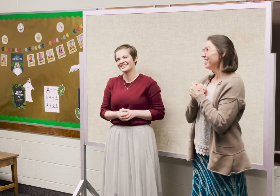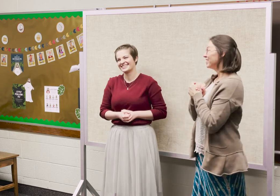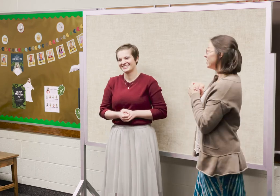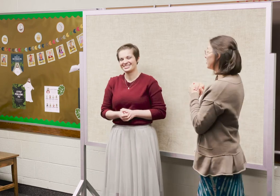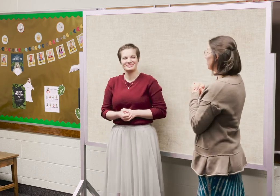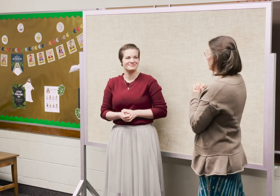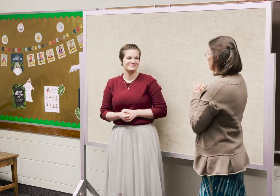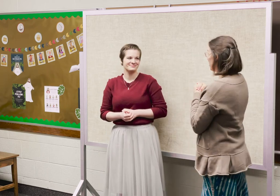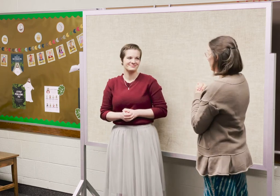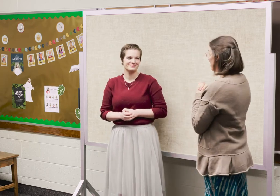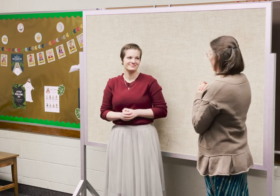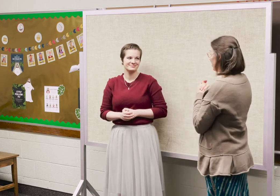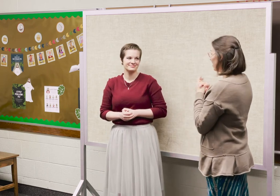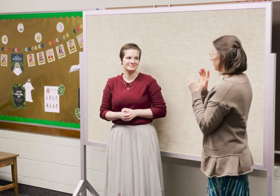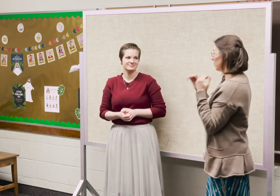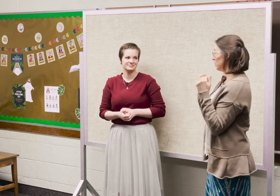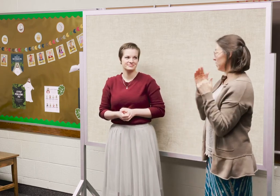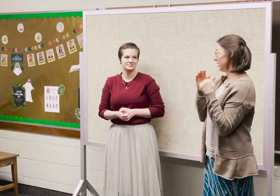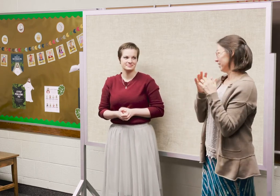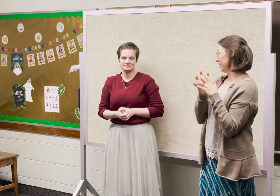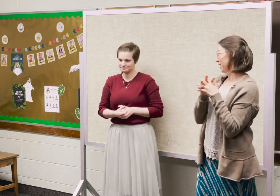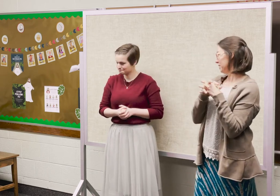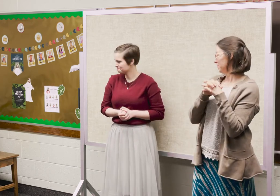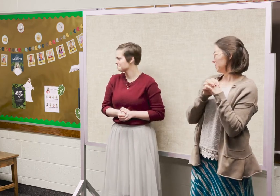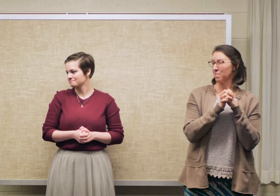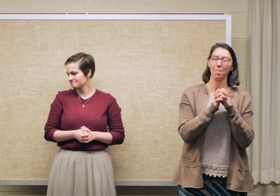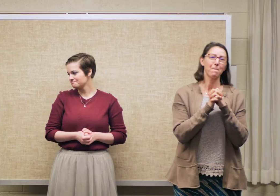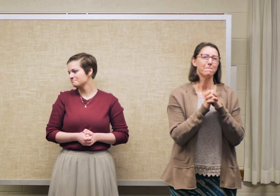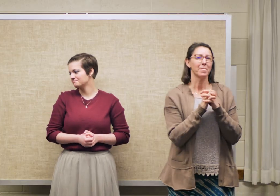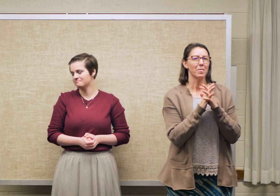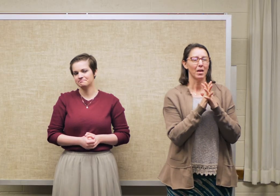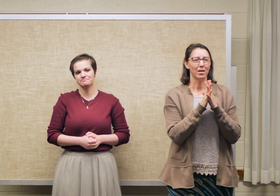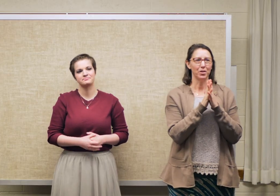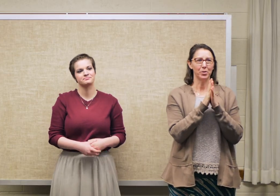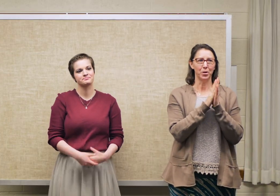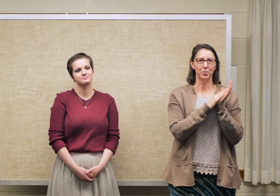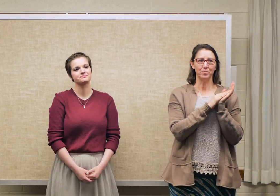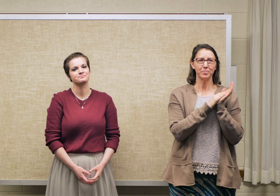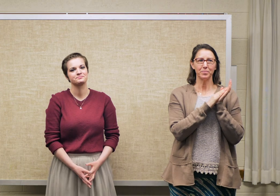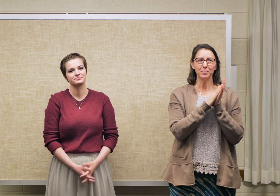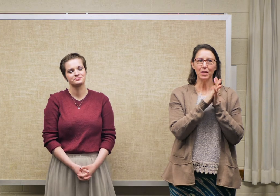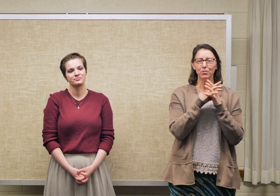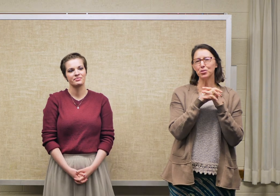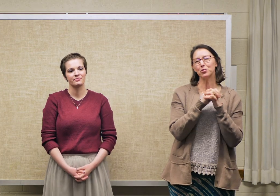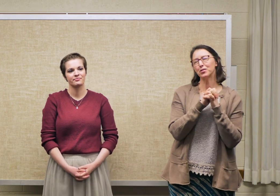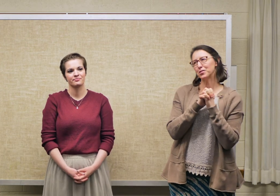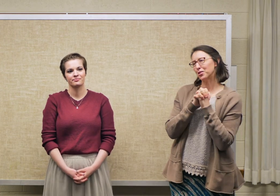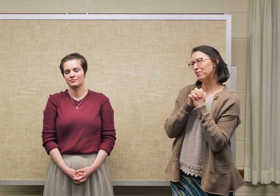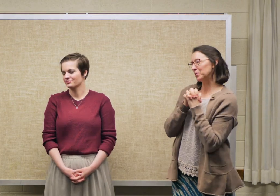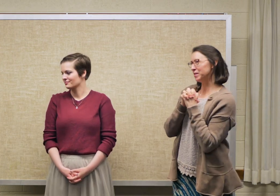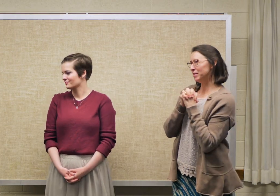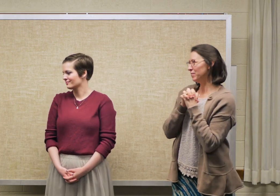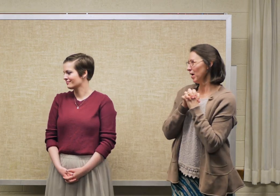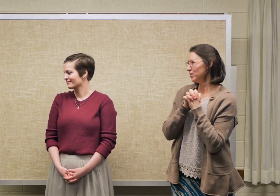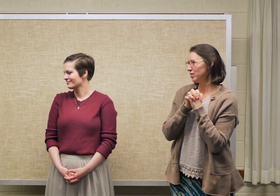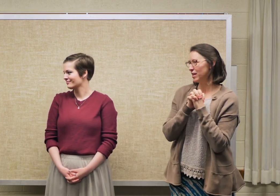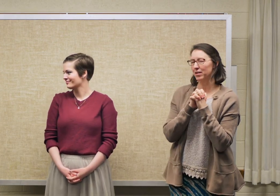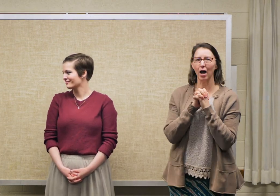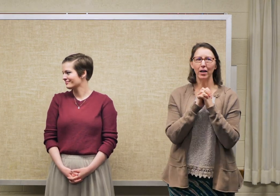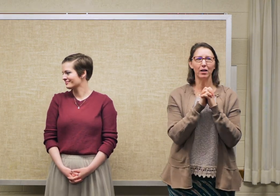Let's do it one more time with Kelsey here from the beginning, okay? Here we go. First note, Sister Goth, please. Just at the I love